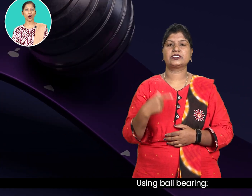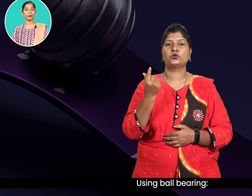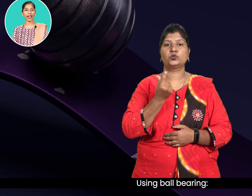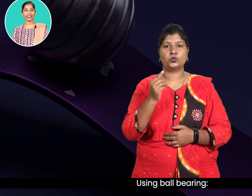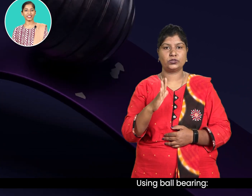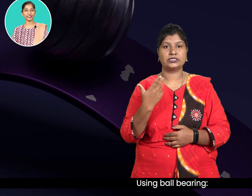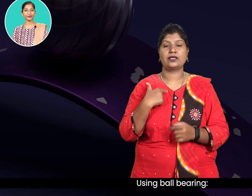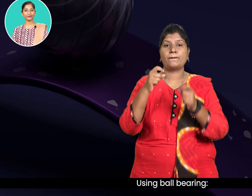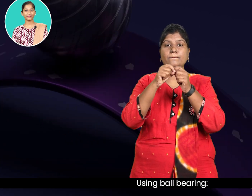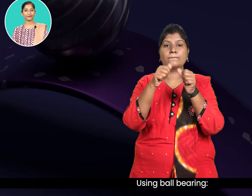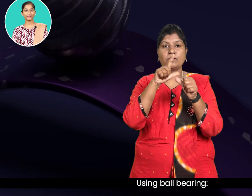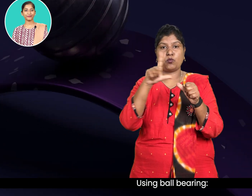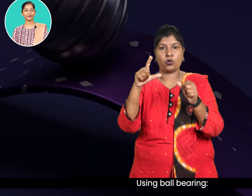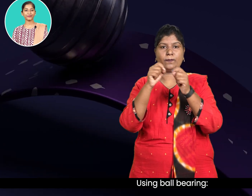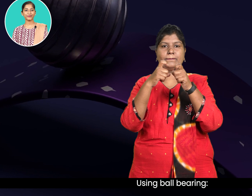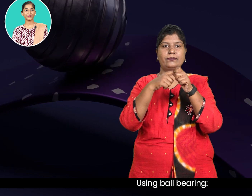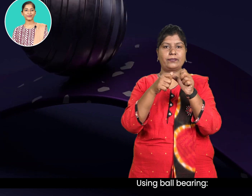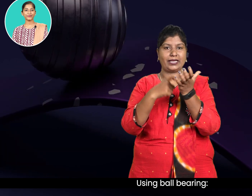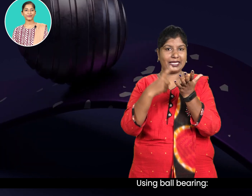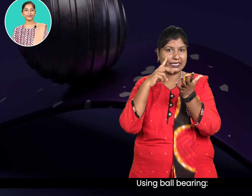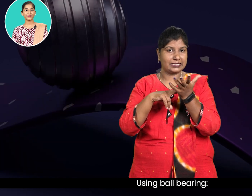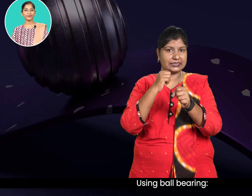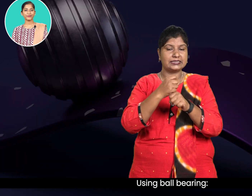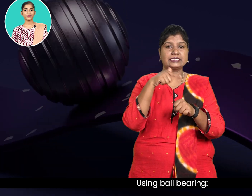Using ball bearing.